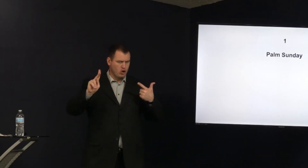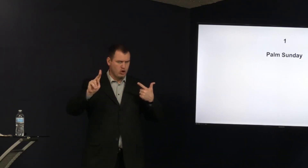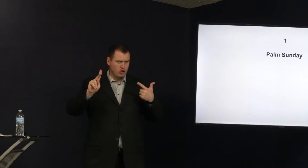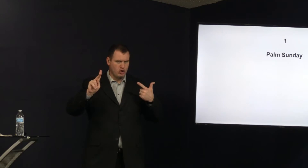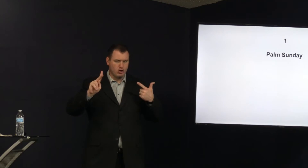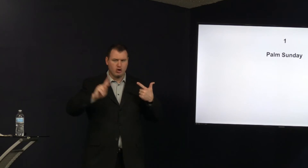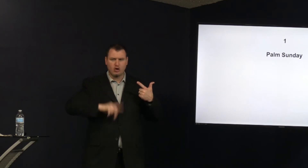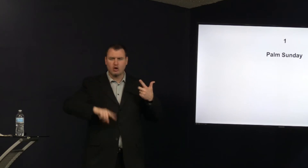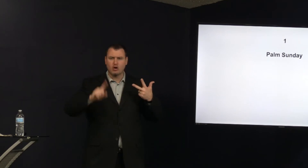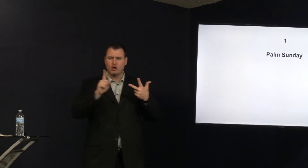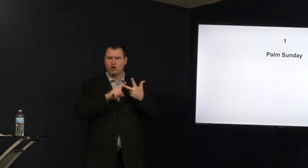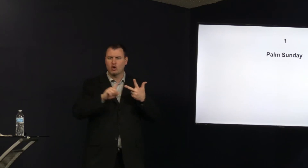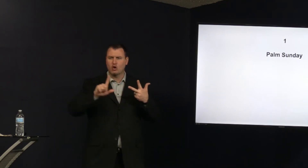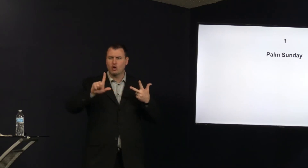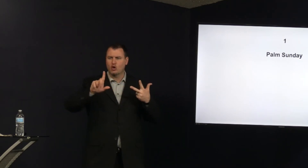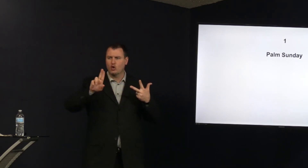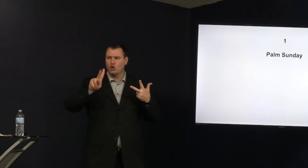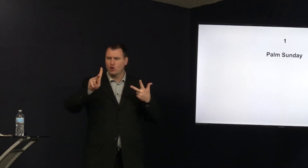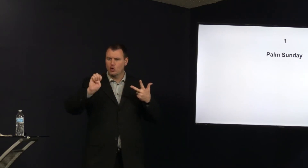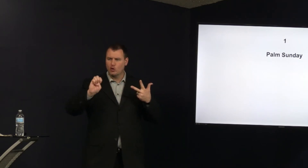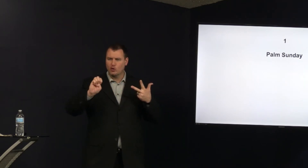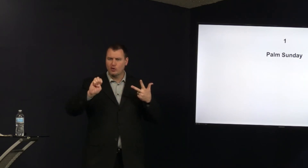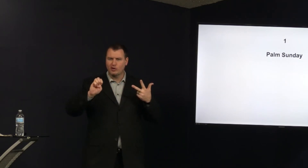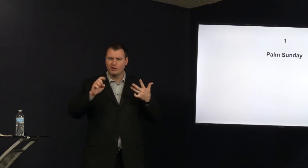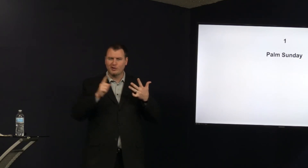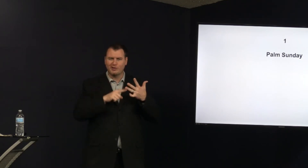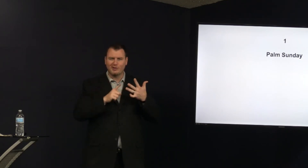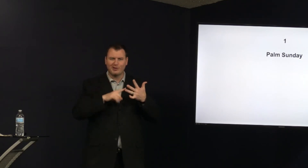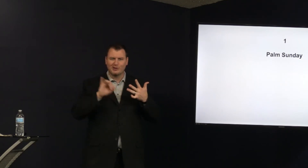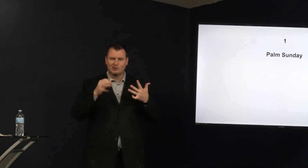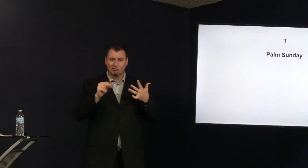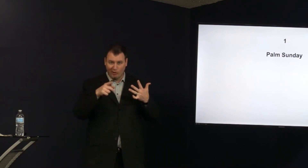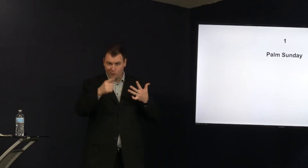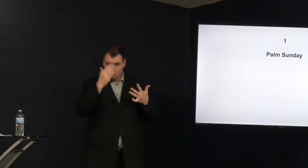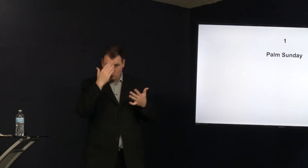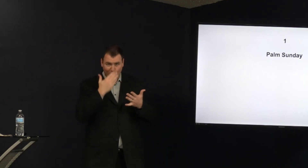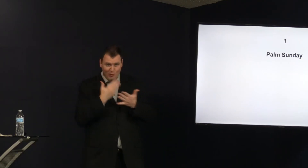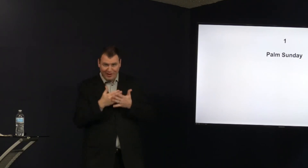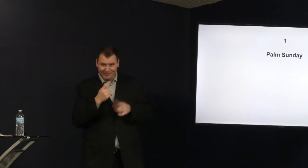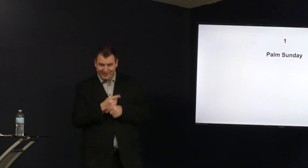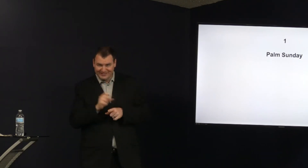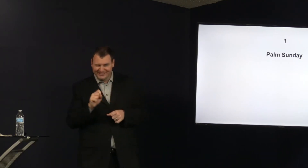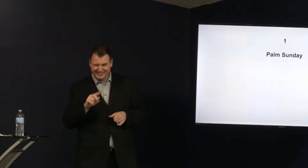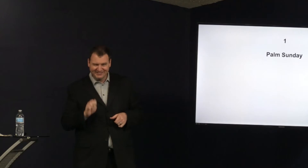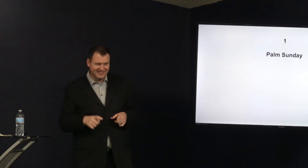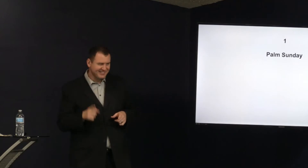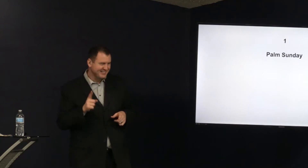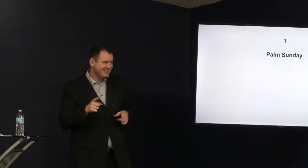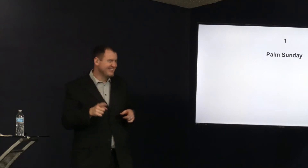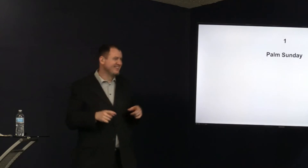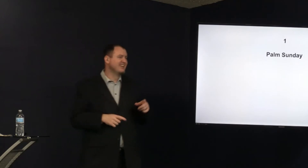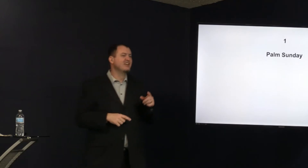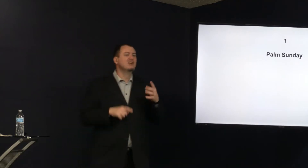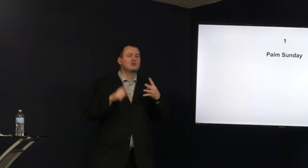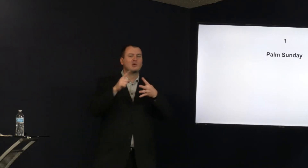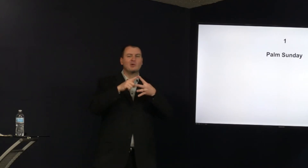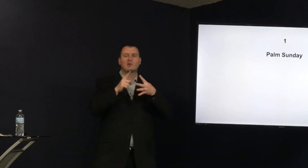they? Okay, Matthew, Mark, Luke, John. Right. Well, right,